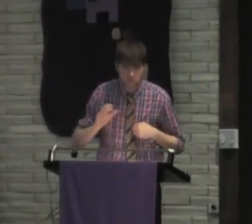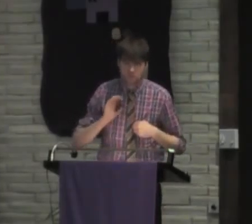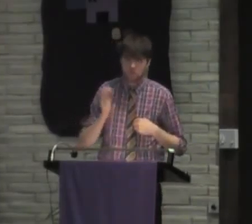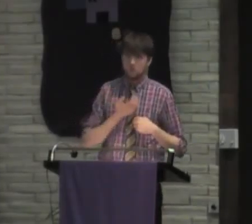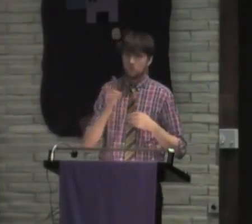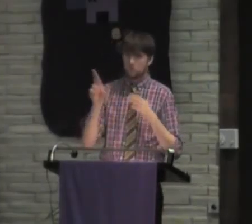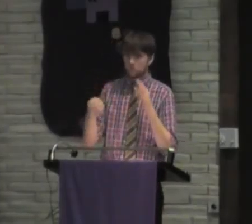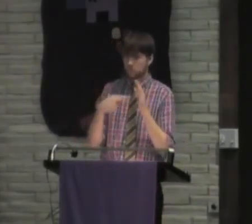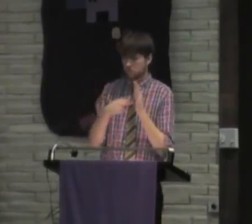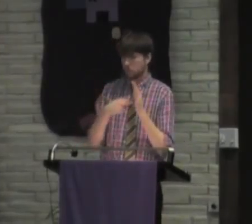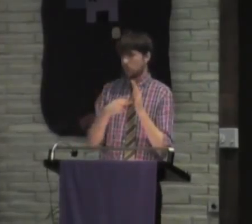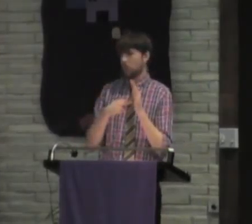To want to change.